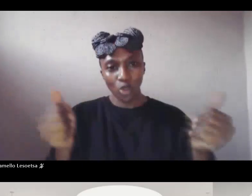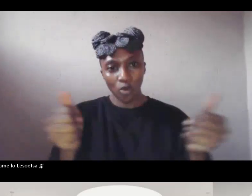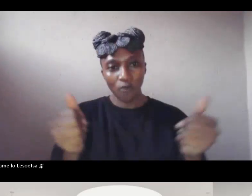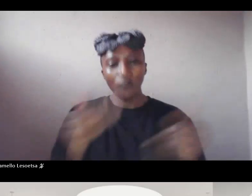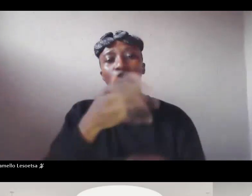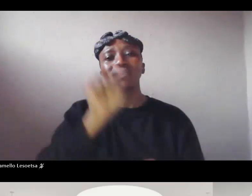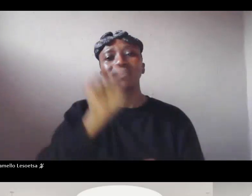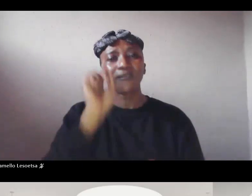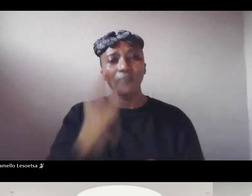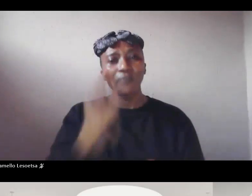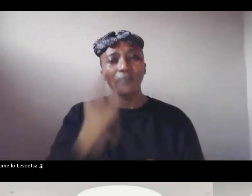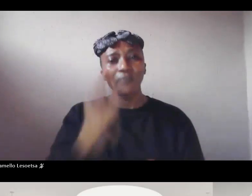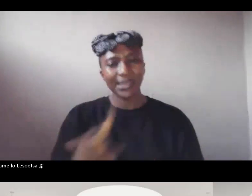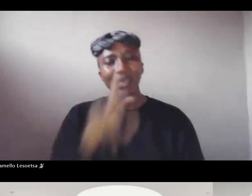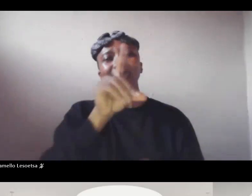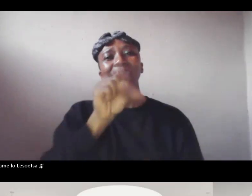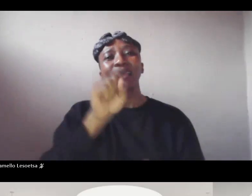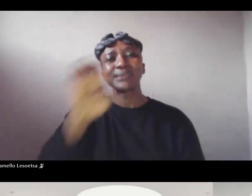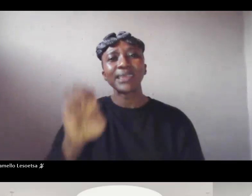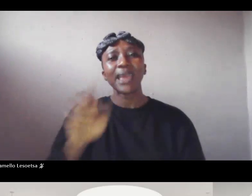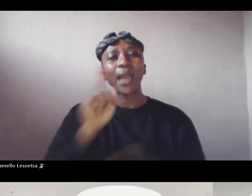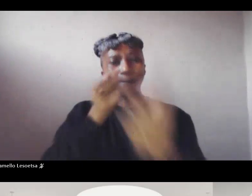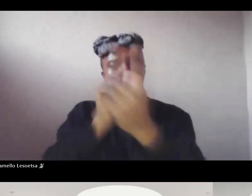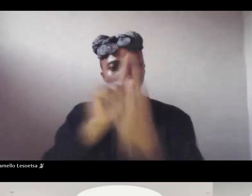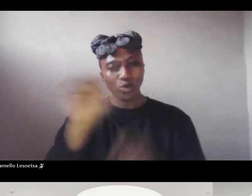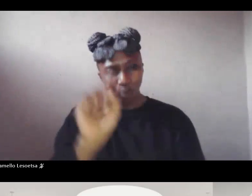DSC approach. Doreen, go ahead.